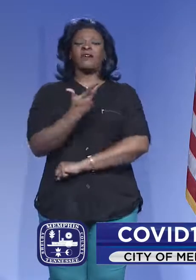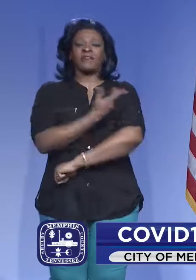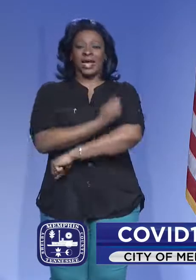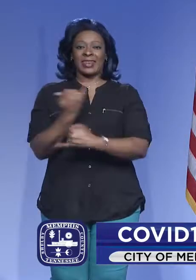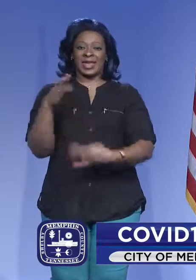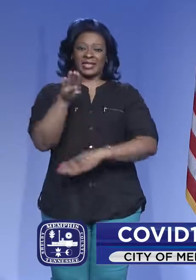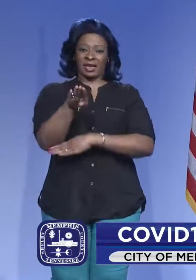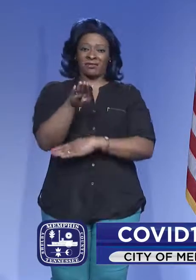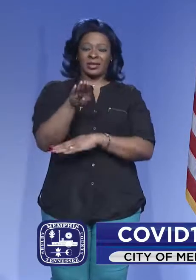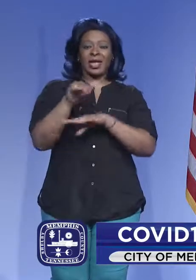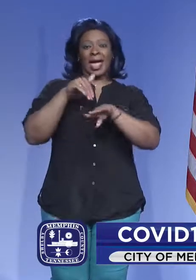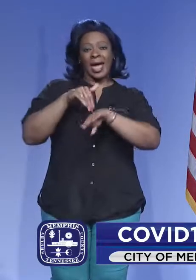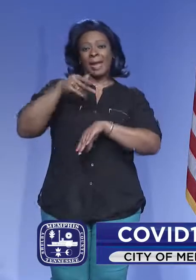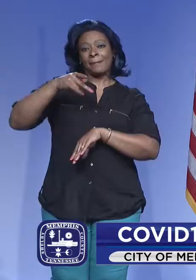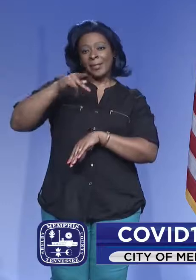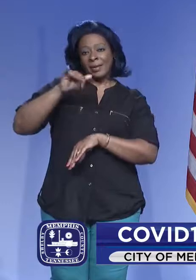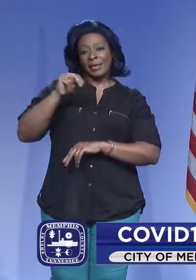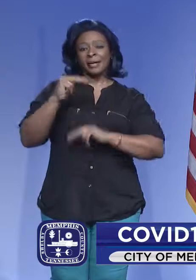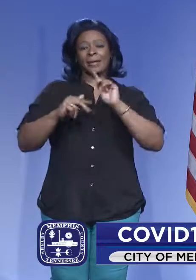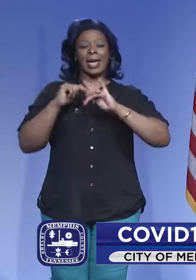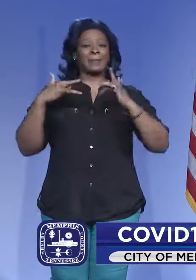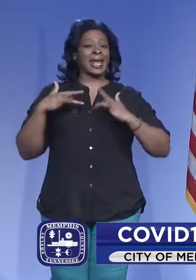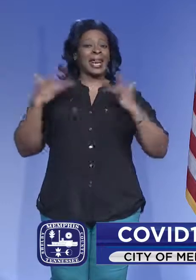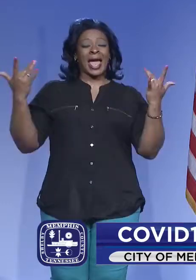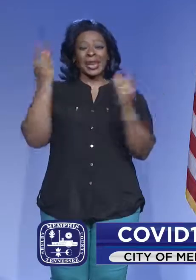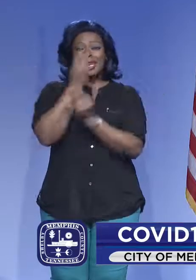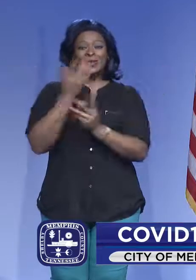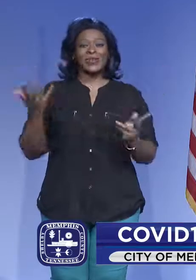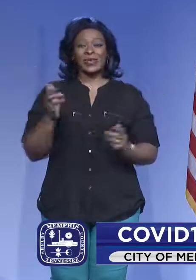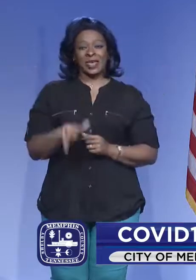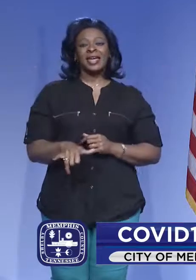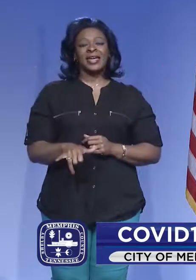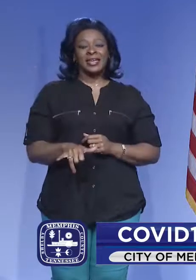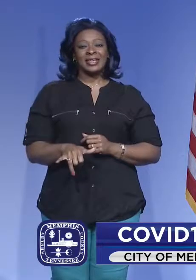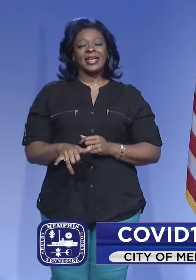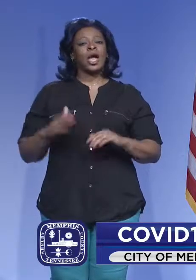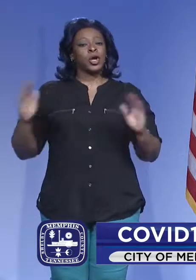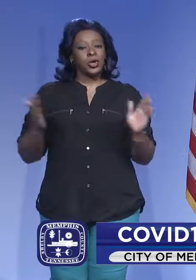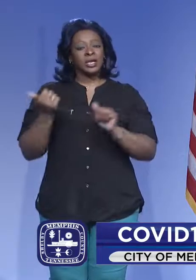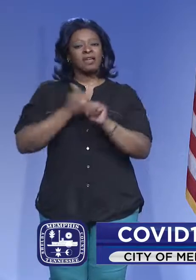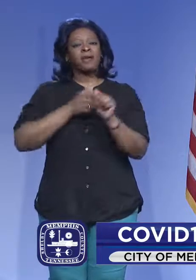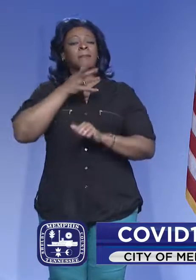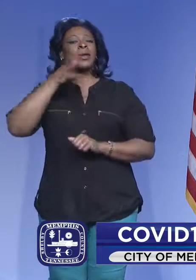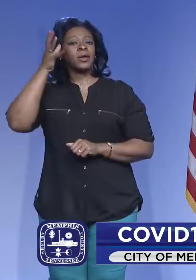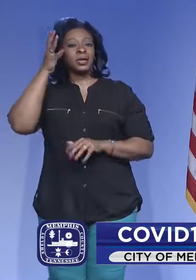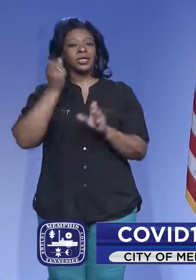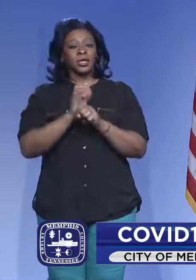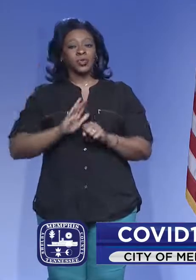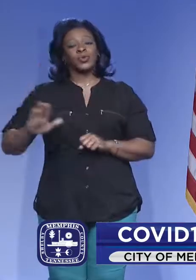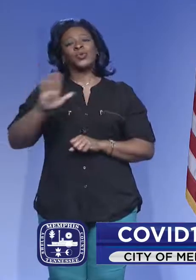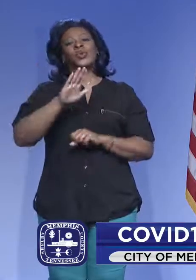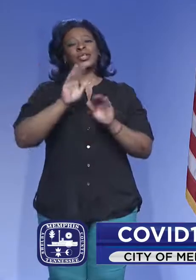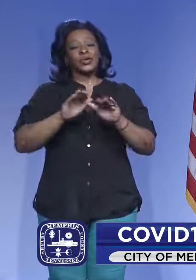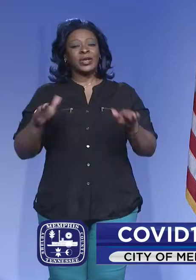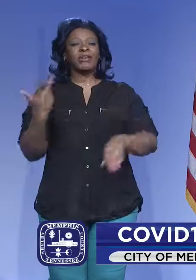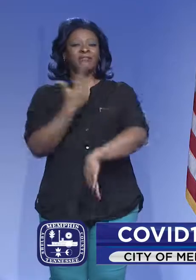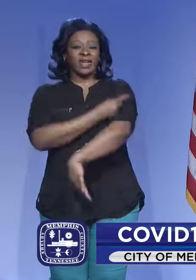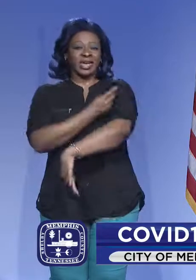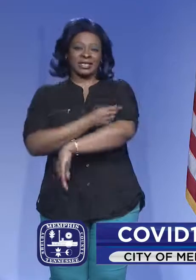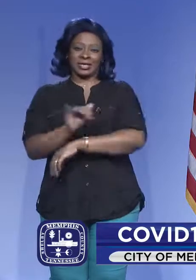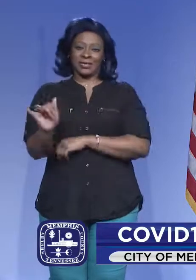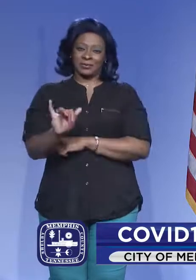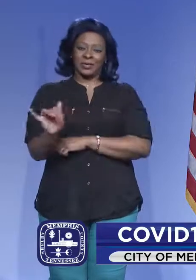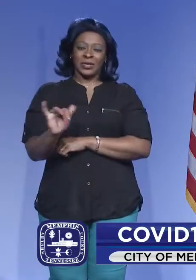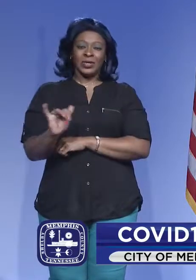this afternoon at the Pipkin site. I'm delighted to say that. I urge every parent to get your kid vaccinated as